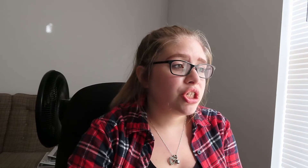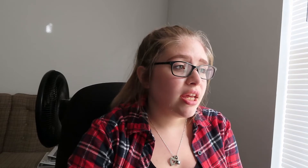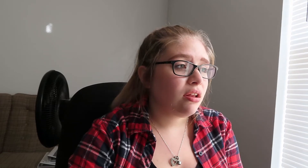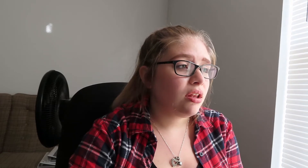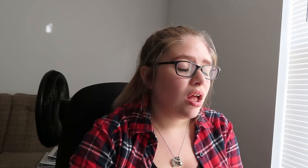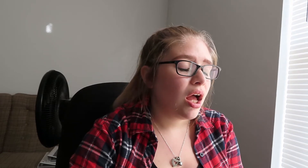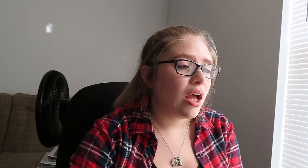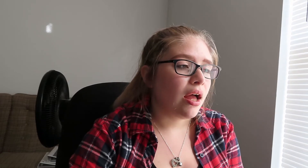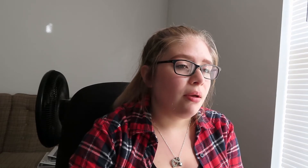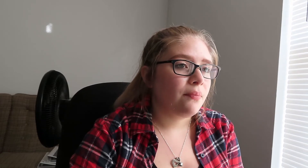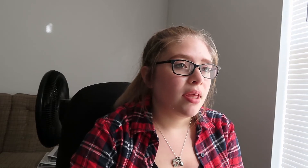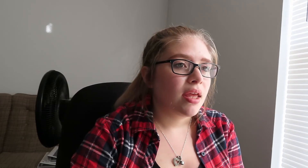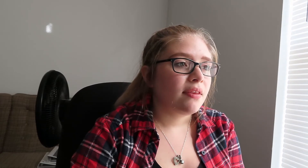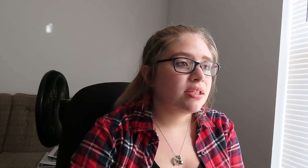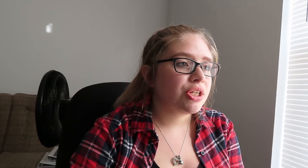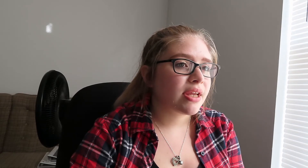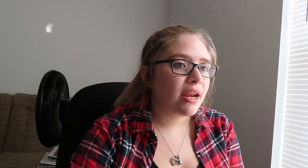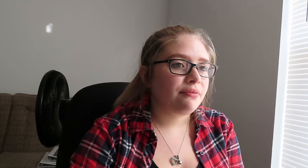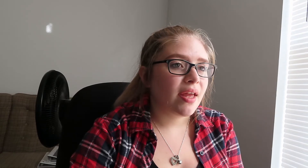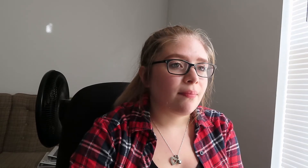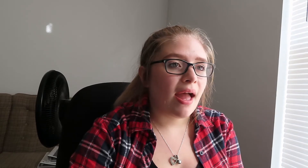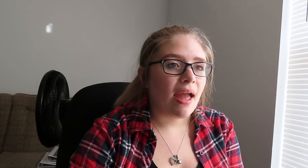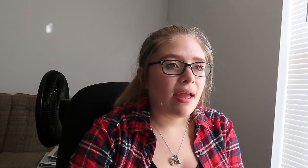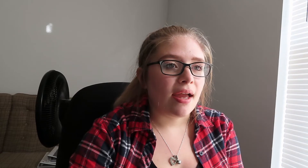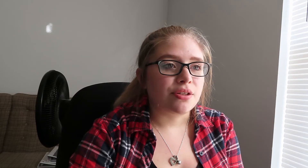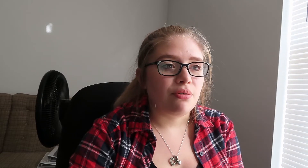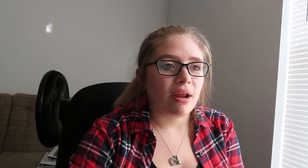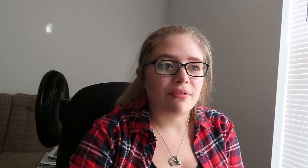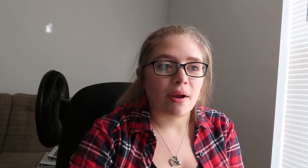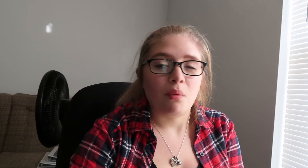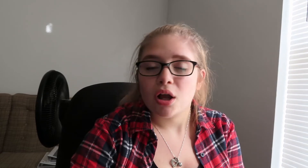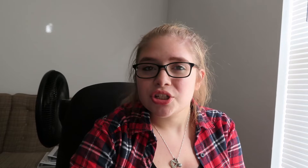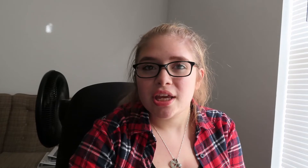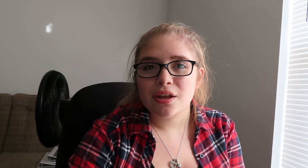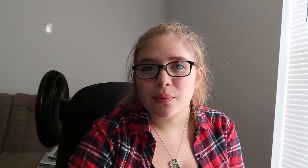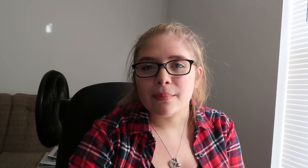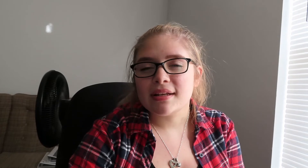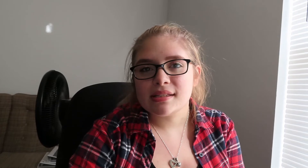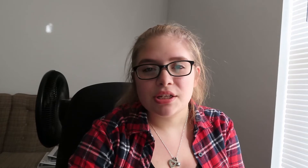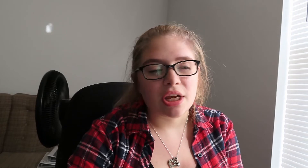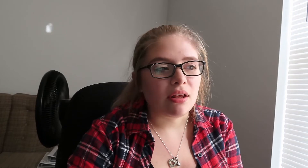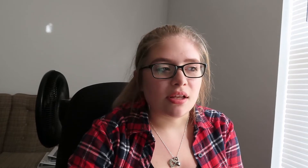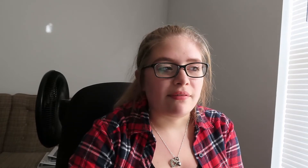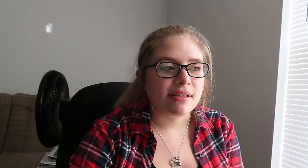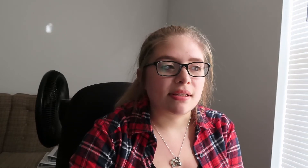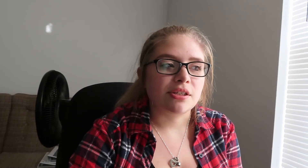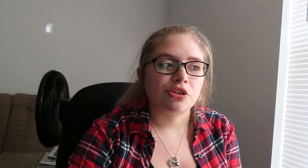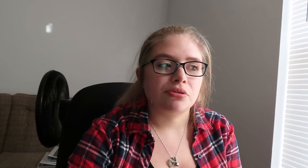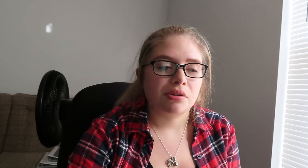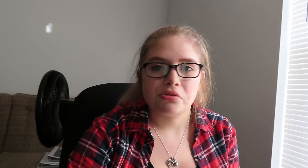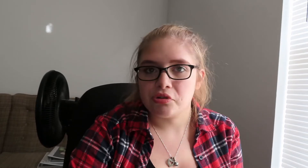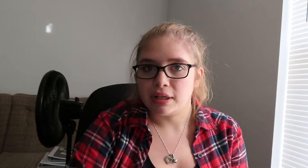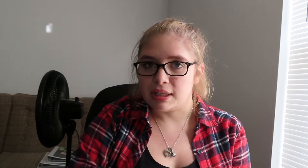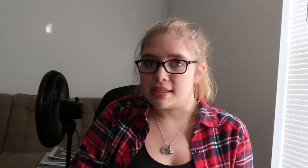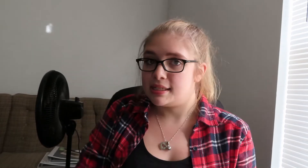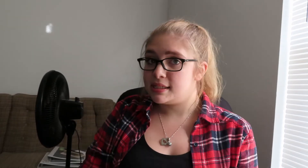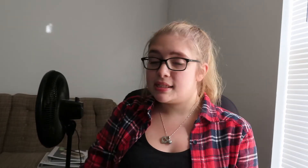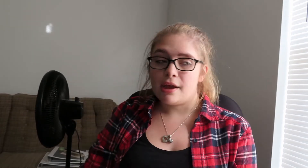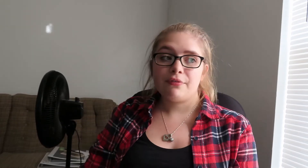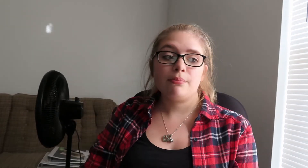channel um this is just kind of like my i do whatever i want channel where my disney channel is obviously just strictly disney stuff for the